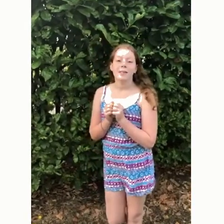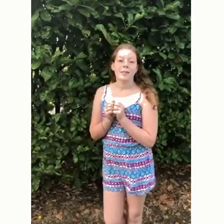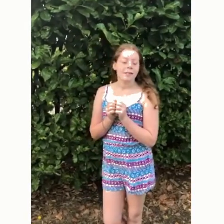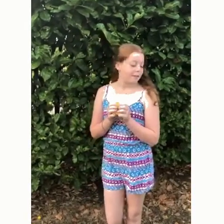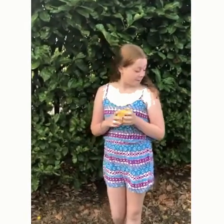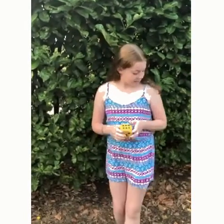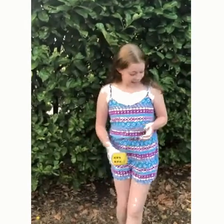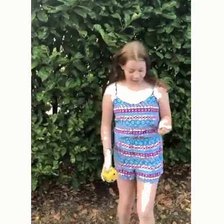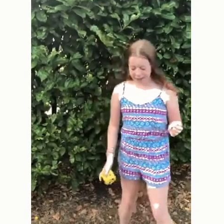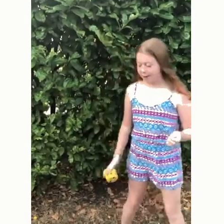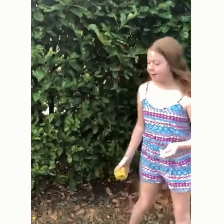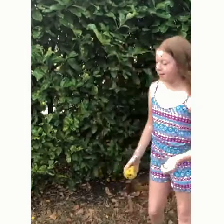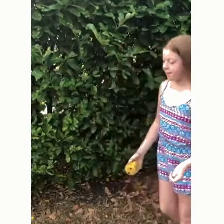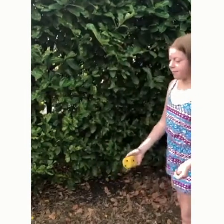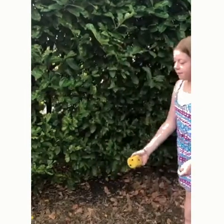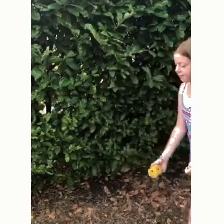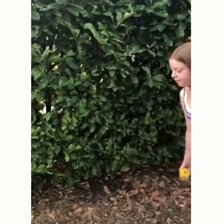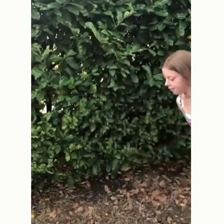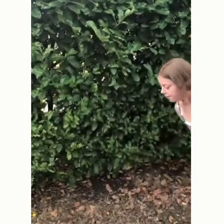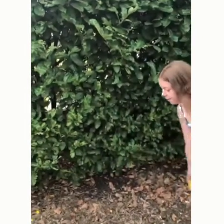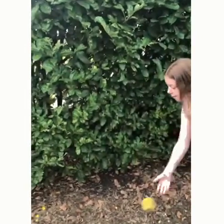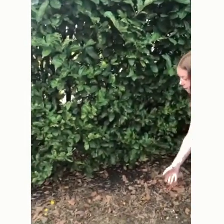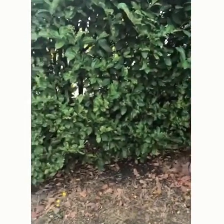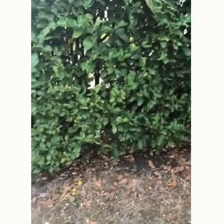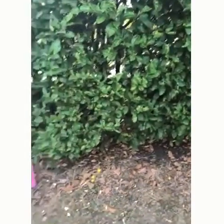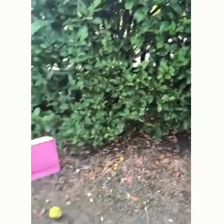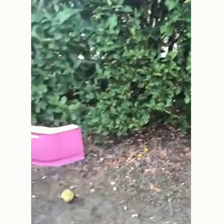dice and show us how many points you scored.